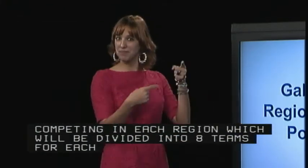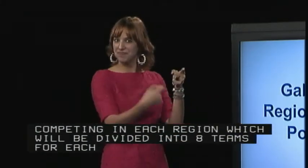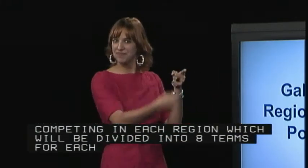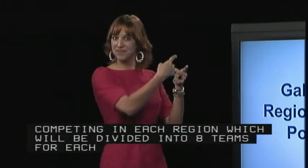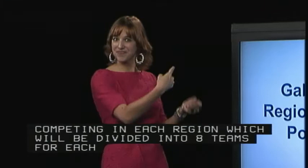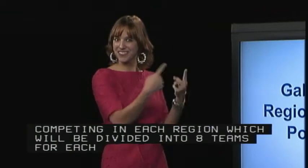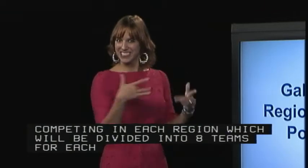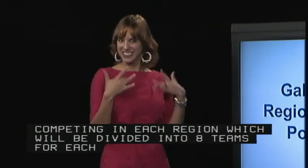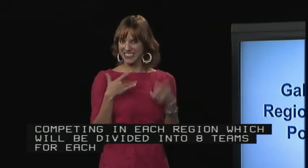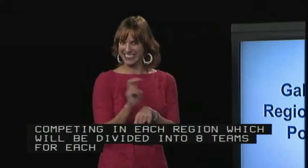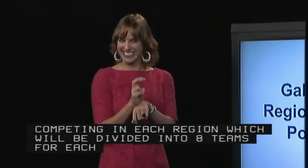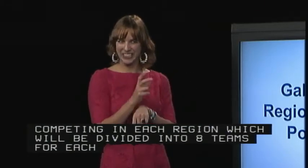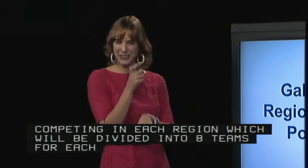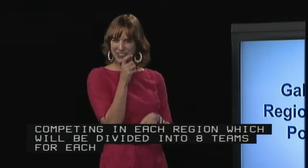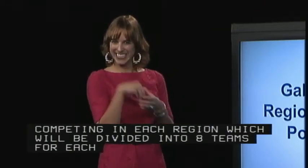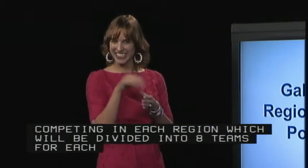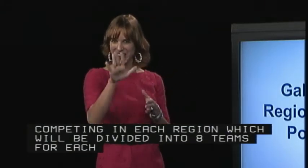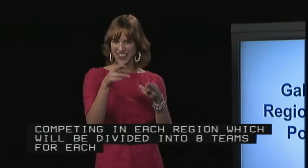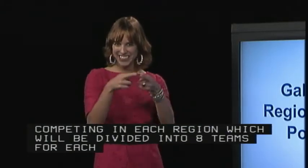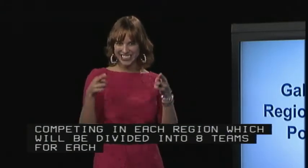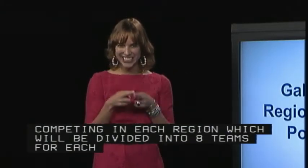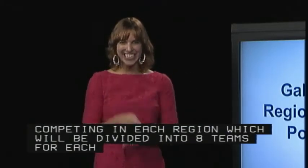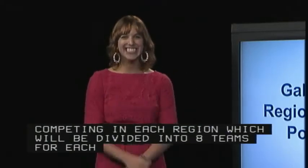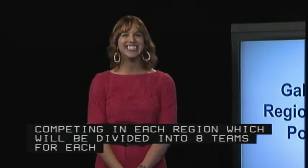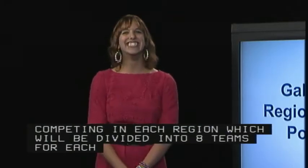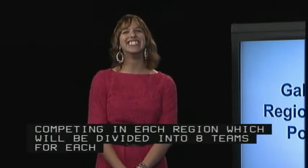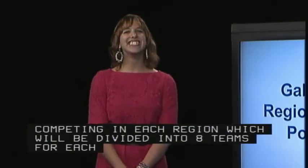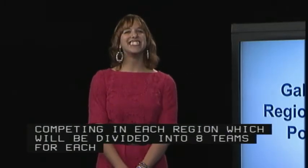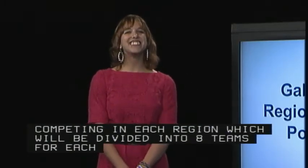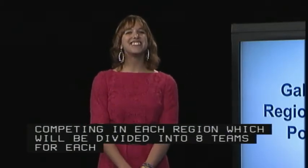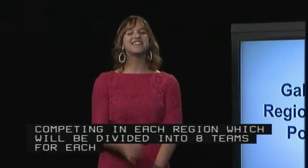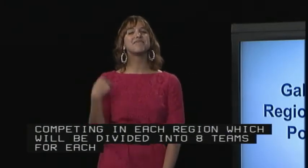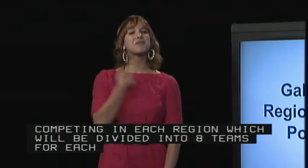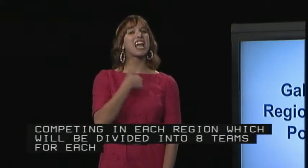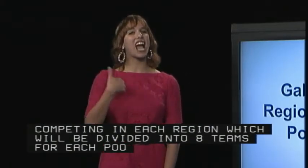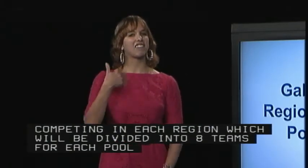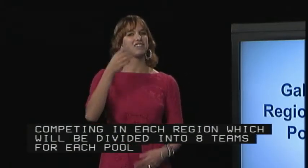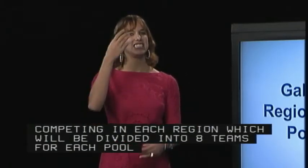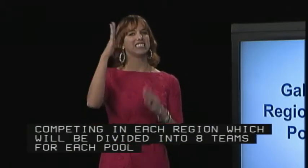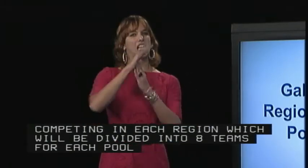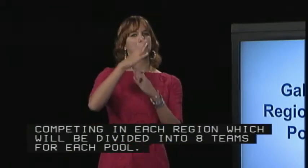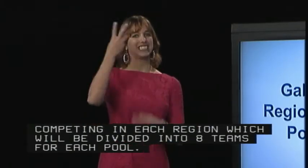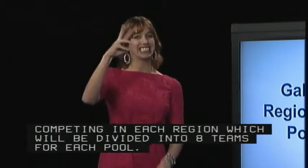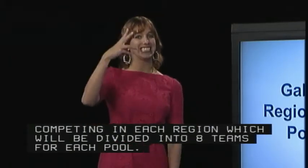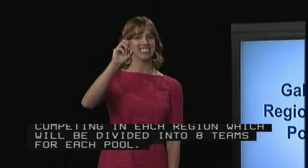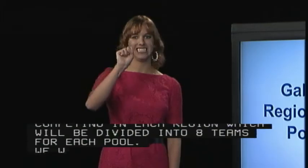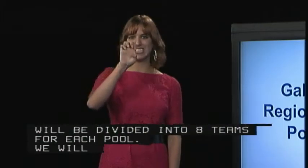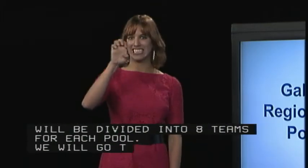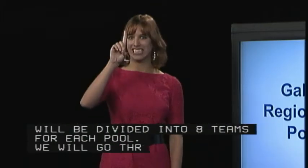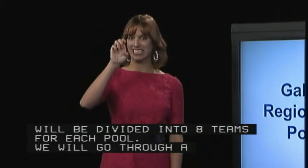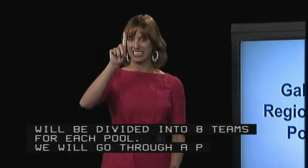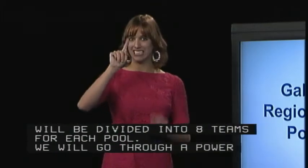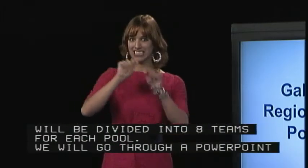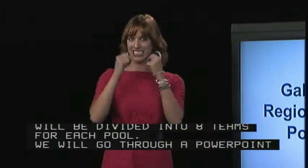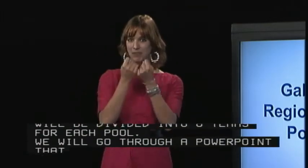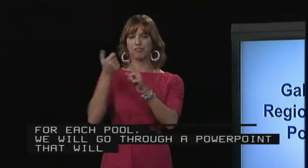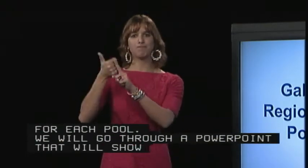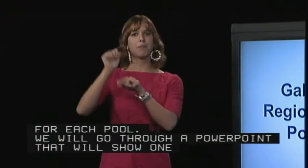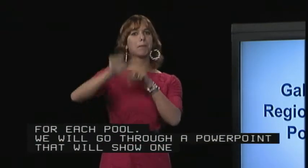We will go through a PowerPoint today, which will show you one by one each team that's competing within each region. Now, as you know, we have our 16